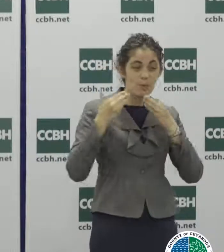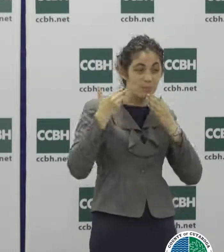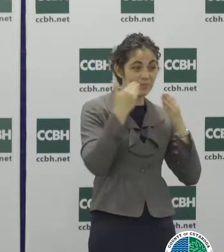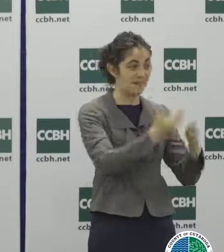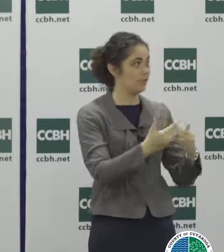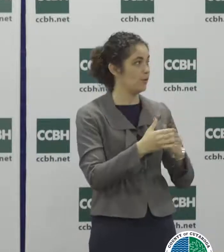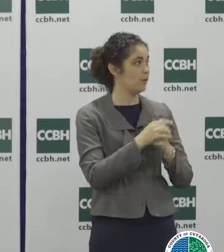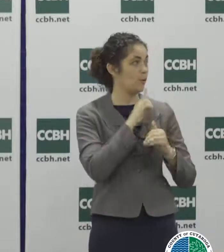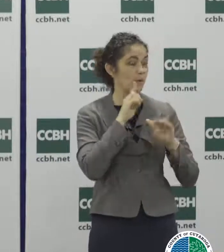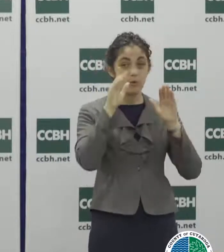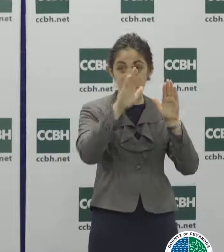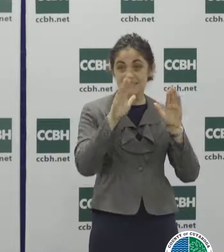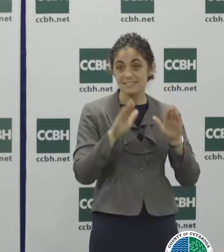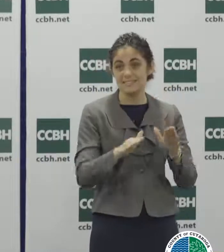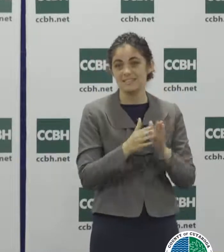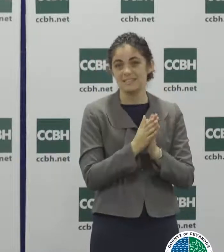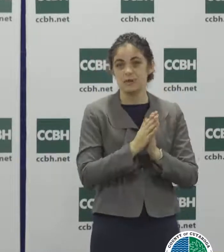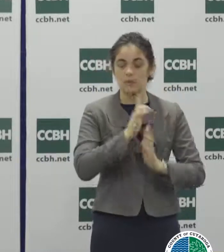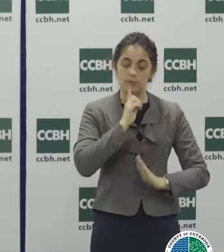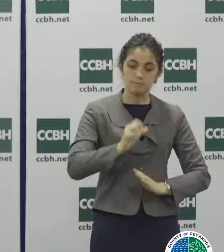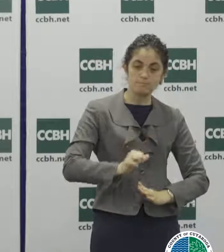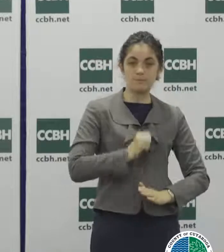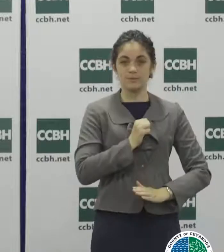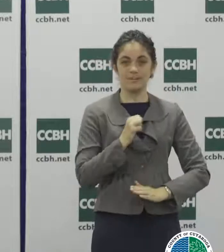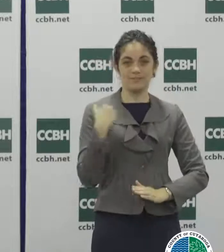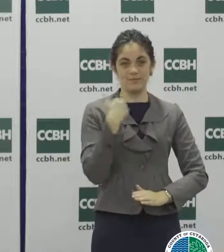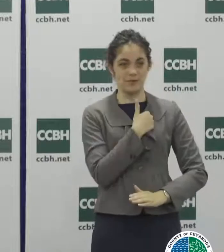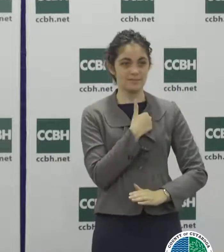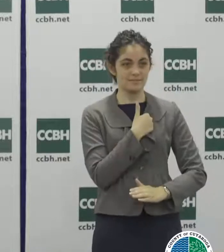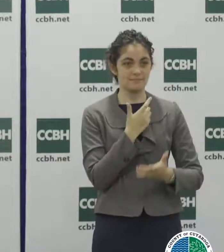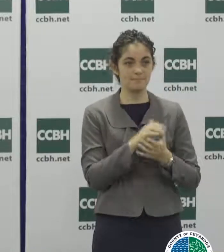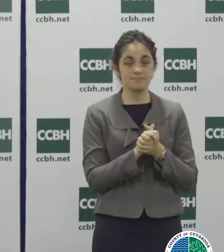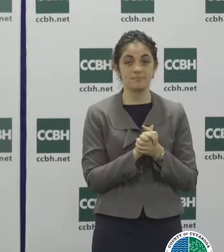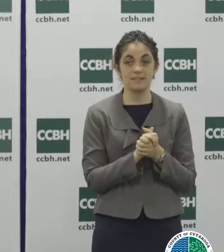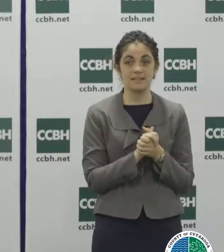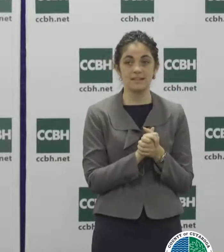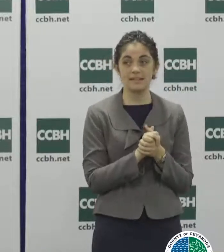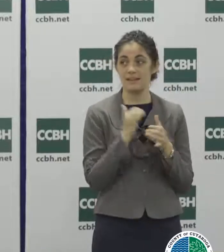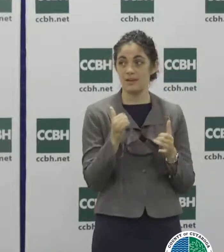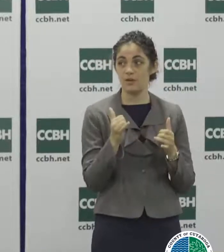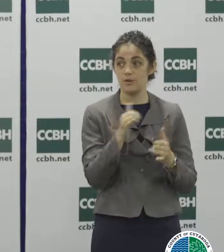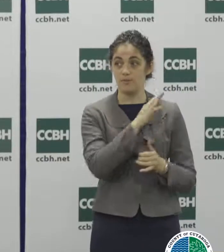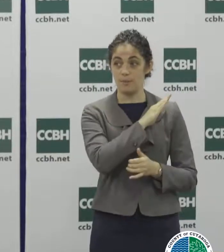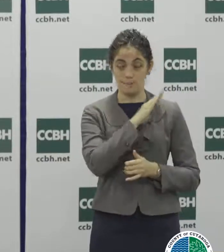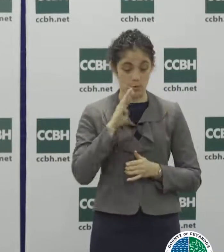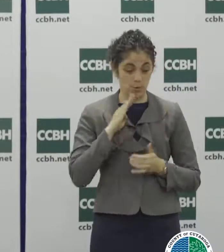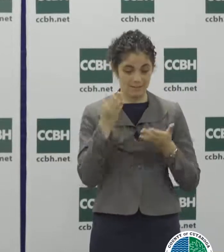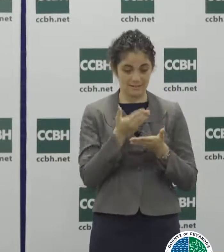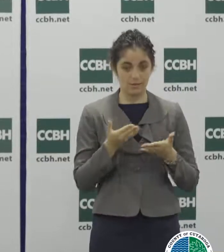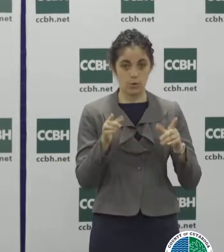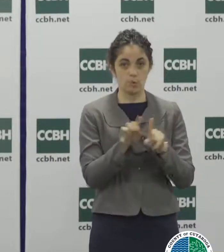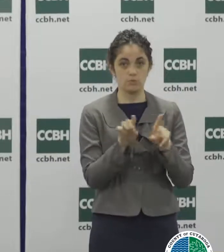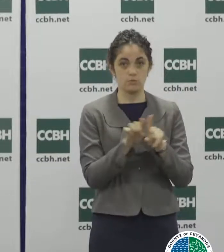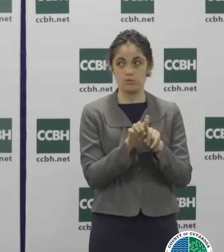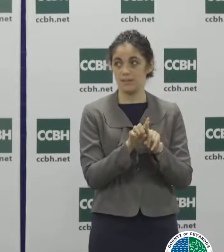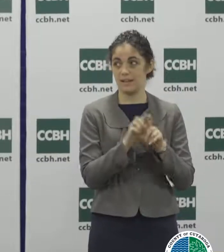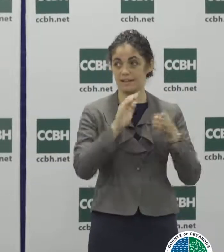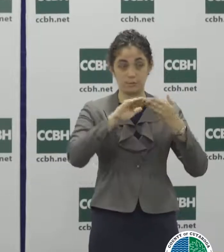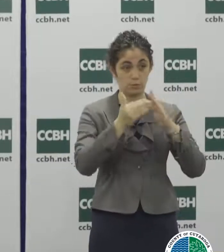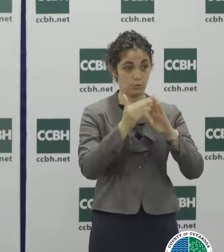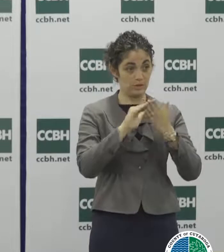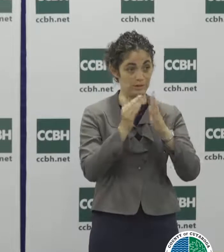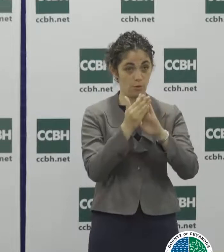been a fantastic bolstering of our capacity. And so with that, on behalf of our board and the